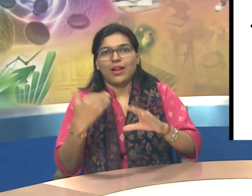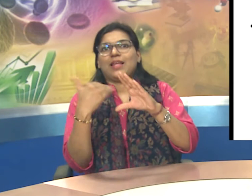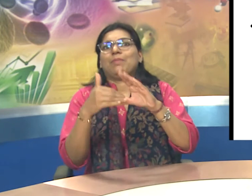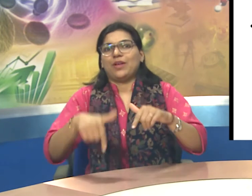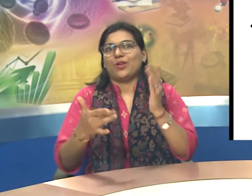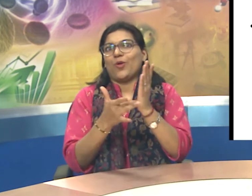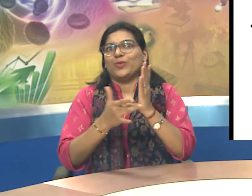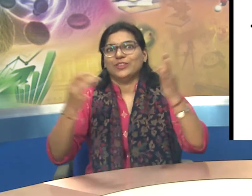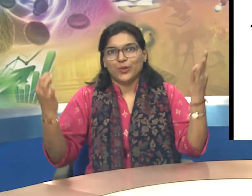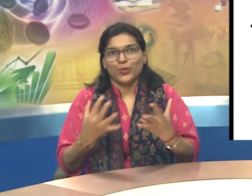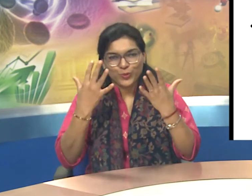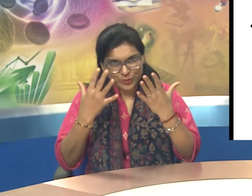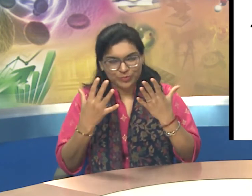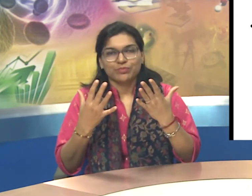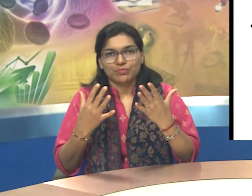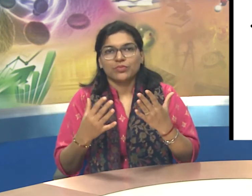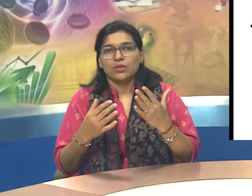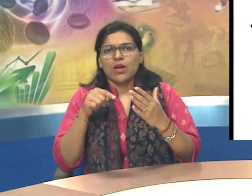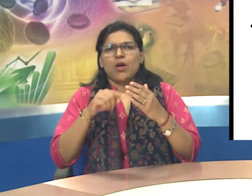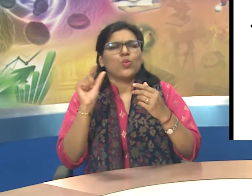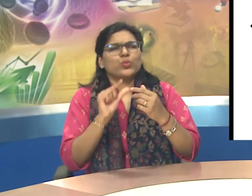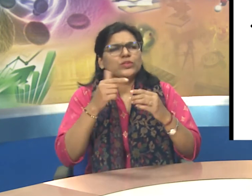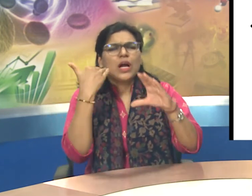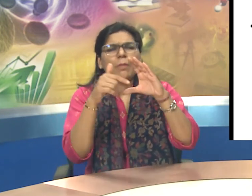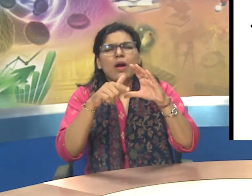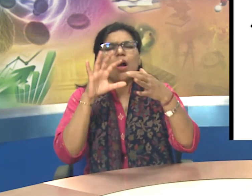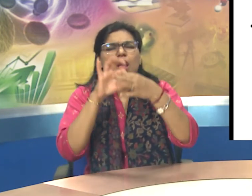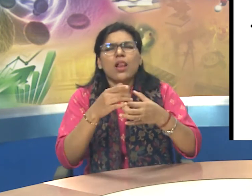is a modern means of communication.